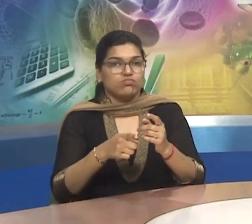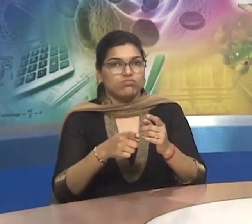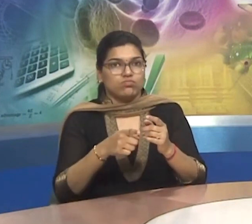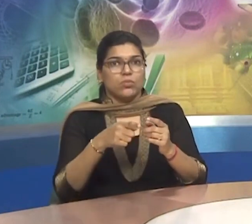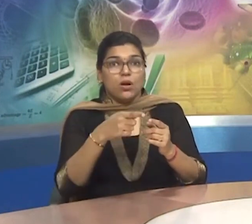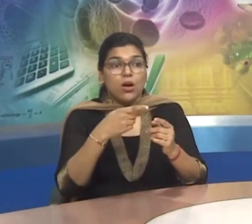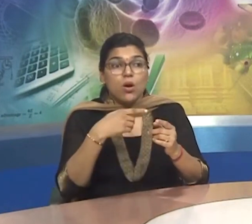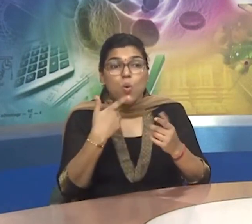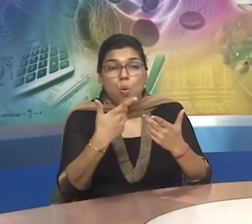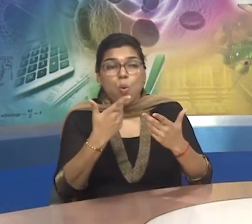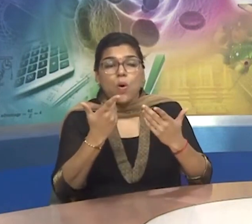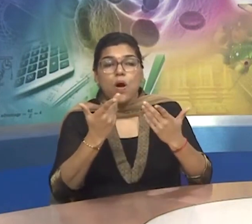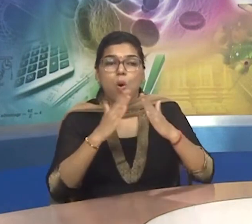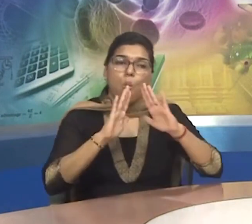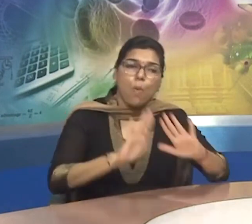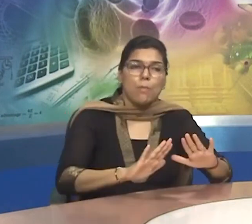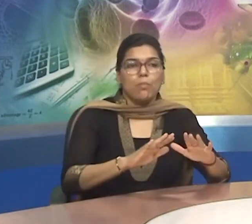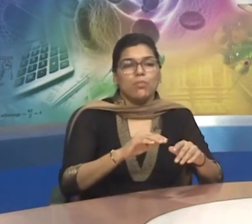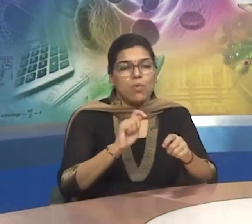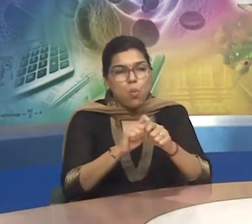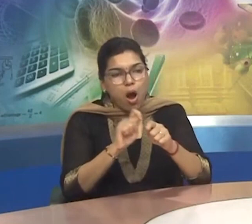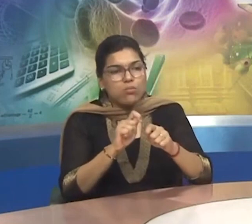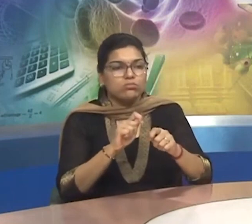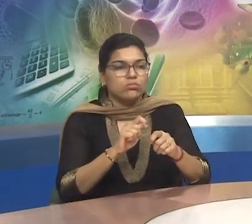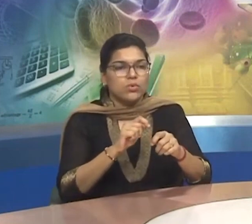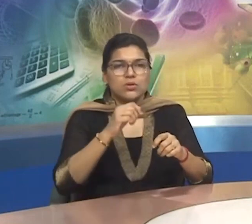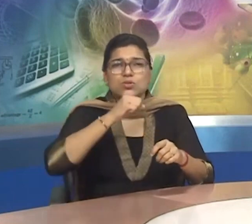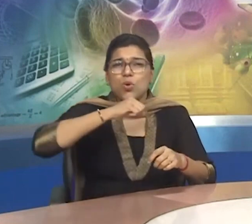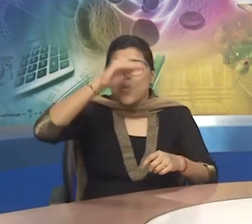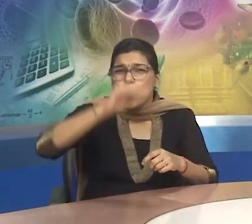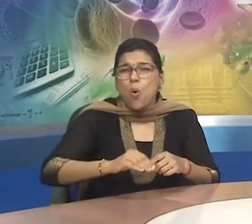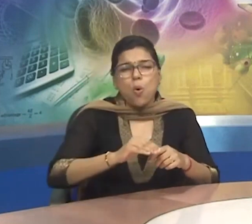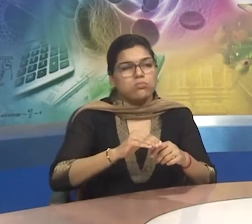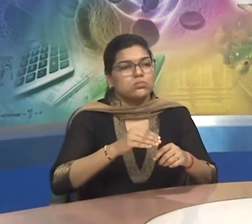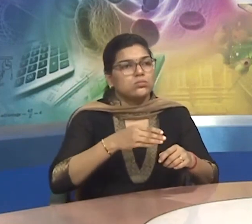Right to education means that education is the fundamental right of every individual.